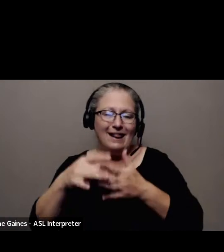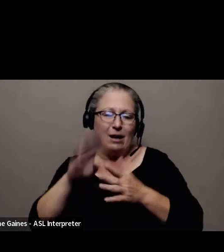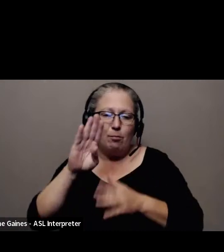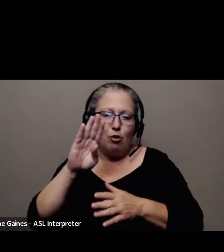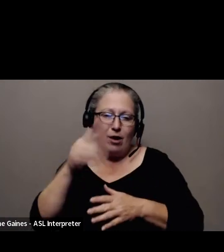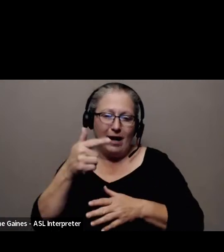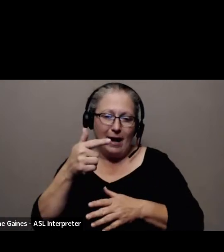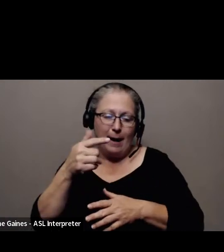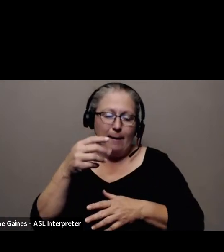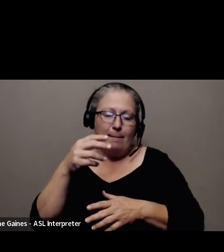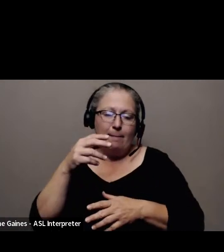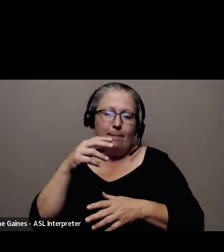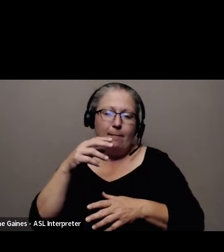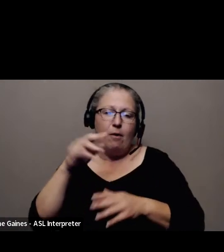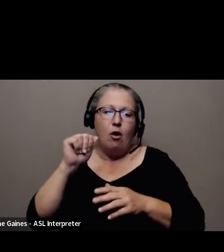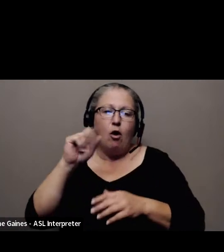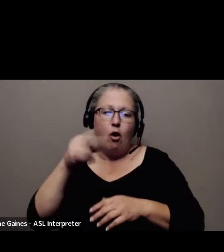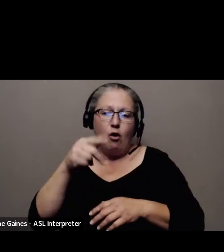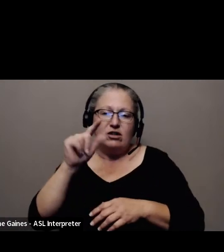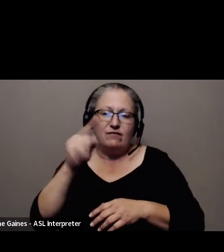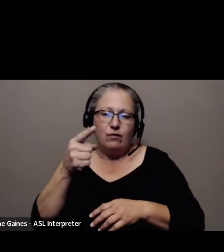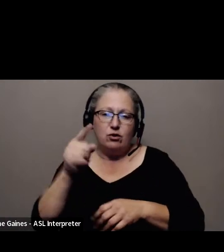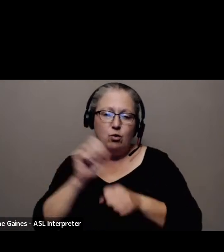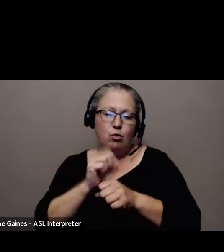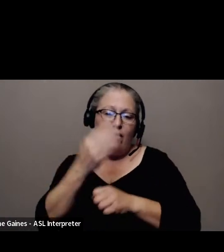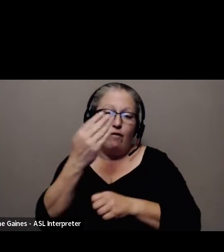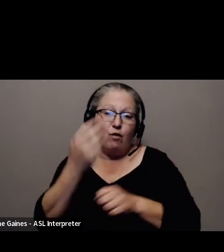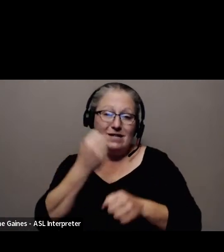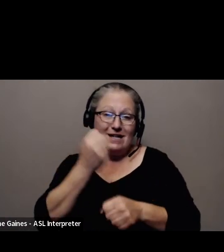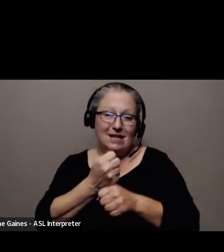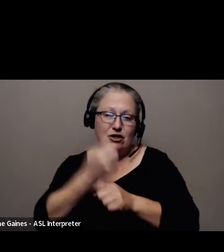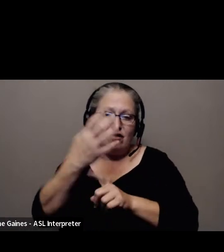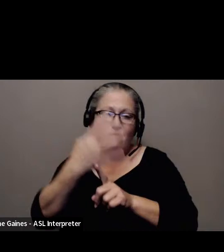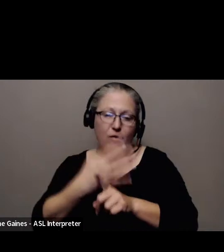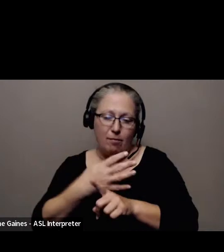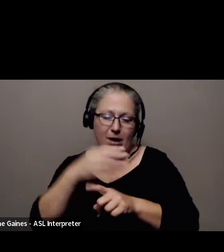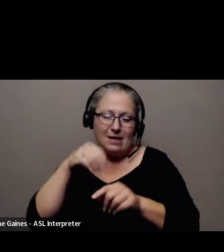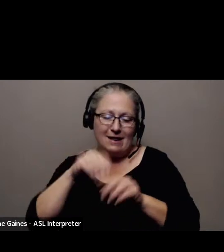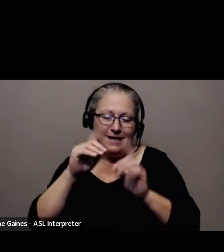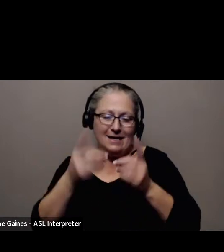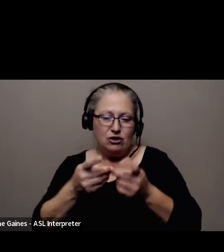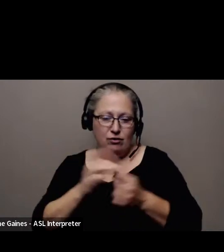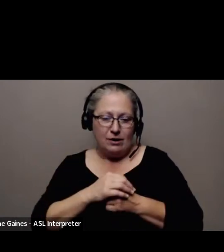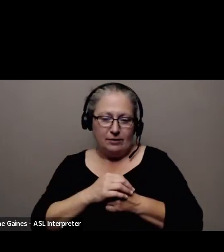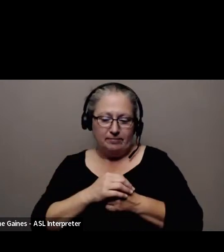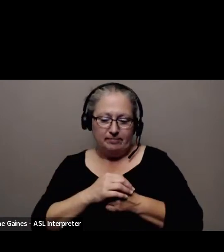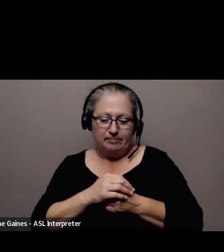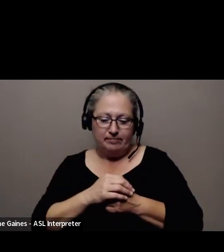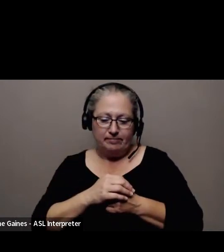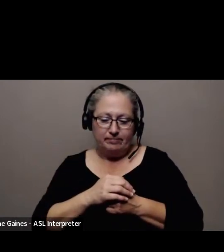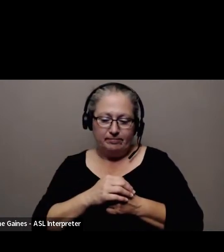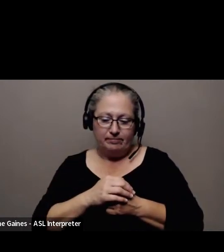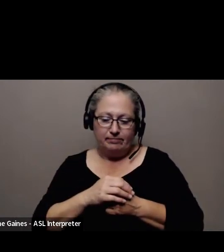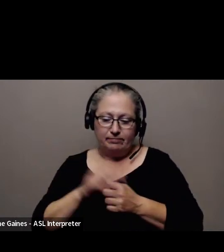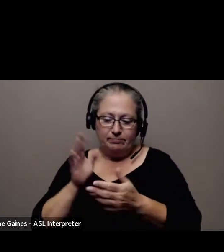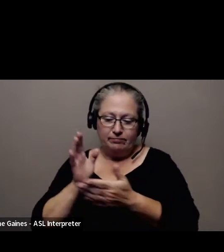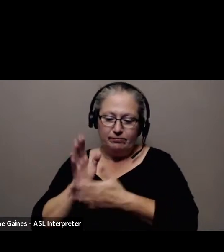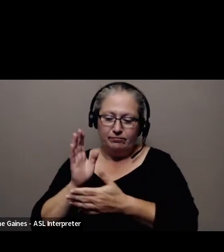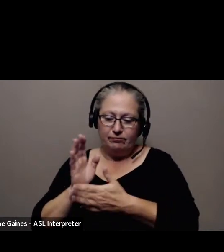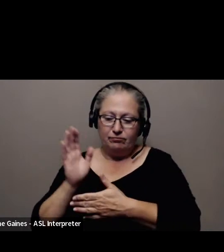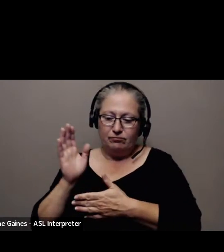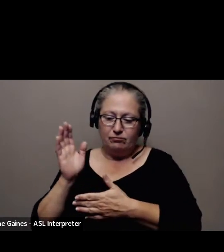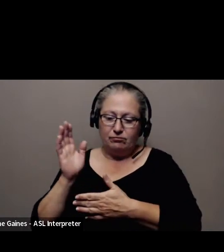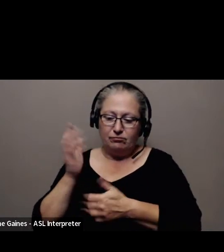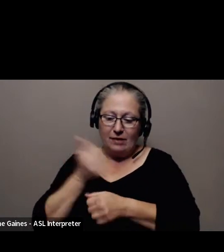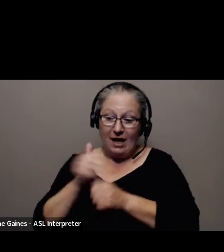submitted her retirement effective August 1st after 14 years and 4 months in the district. Okay,